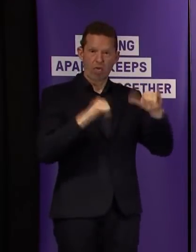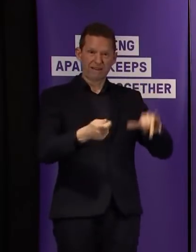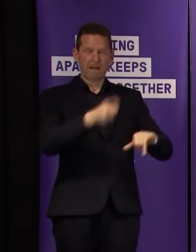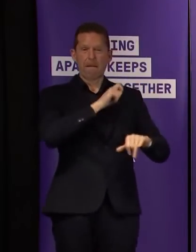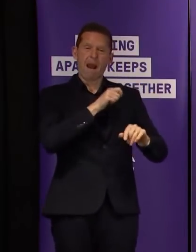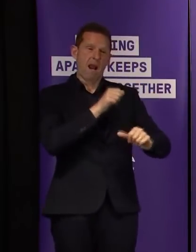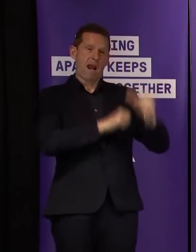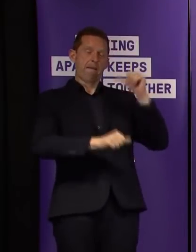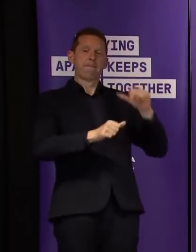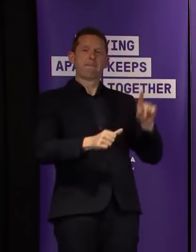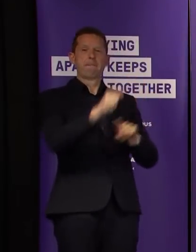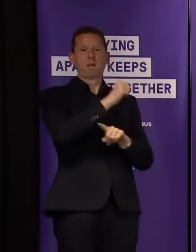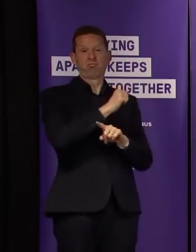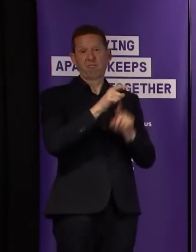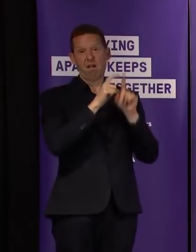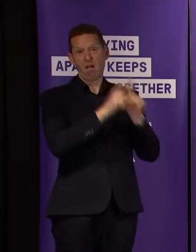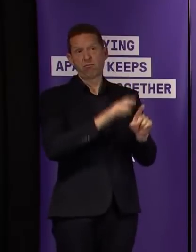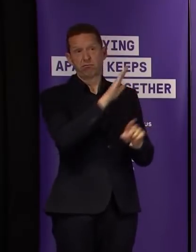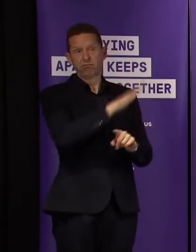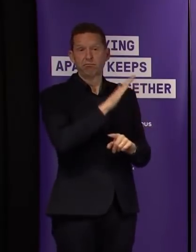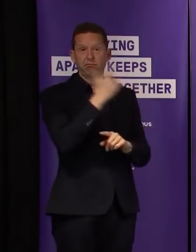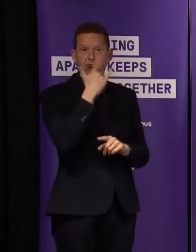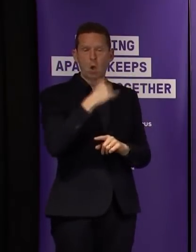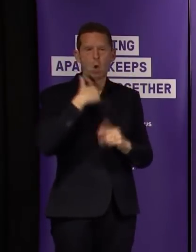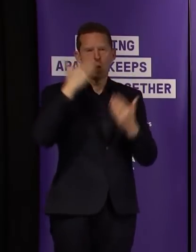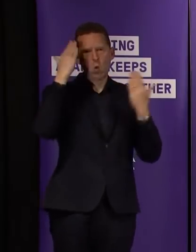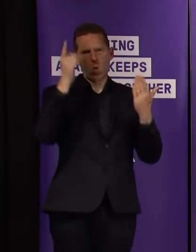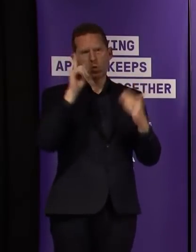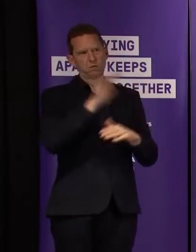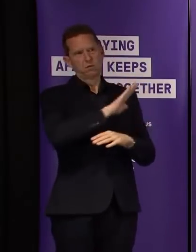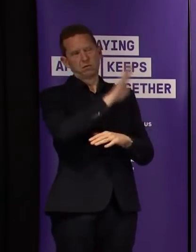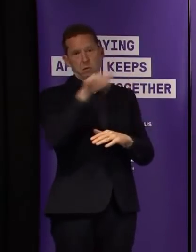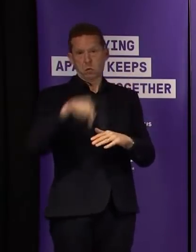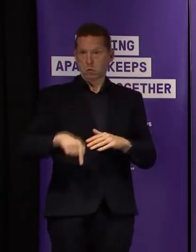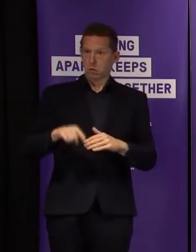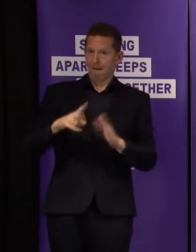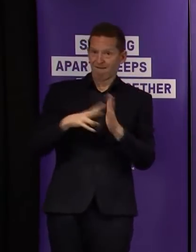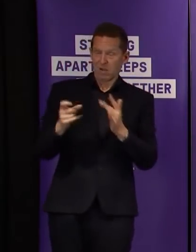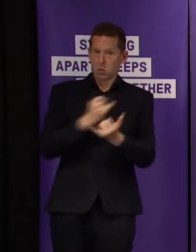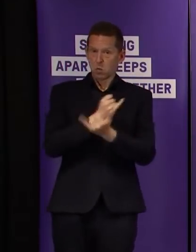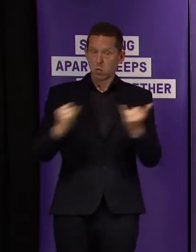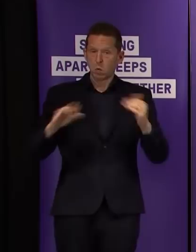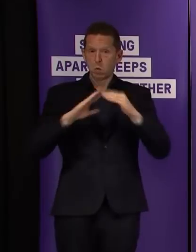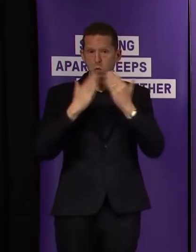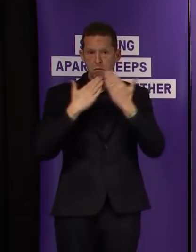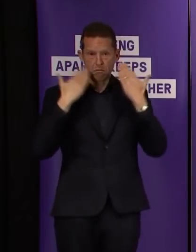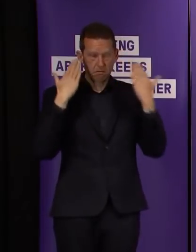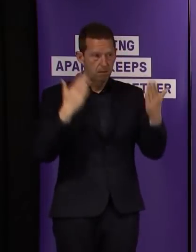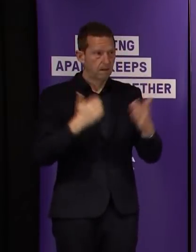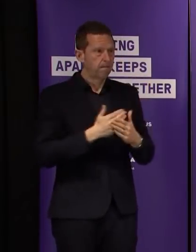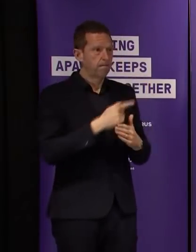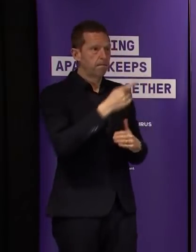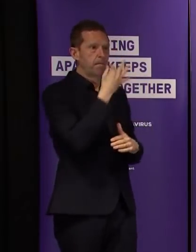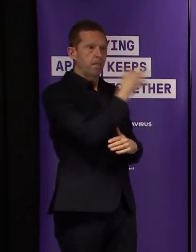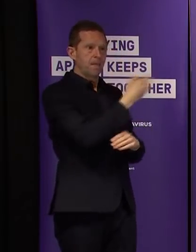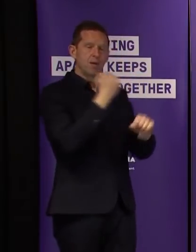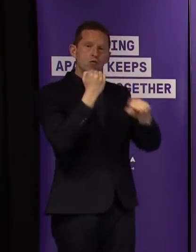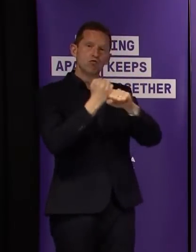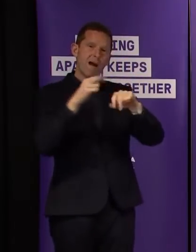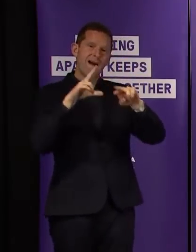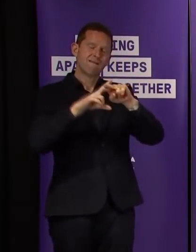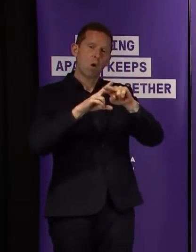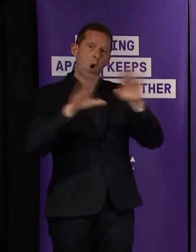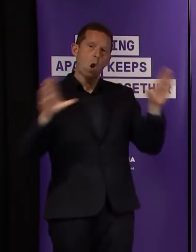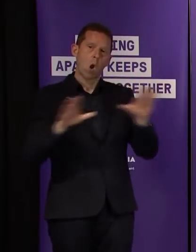those jurisdictions, but I'm not sure what the landscape looks like across the world at the moment. Grand final public holiday is scheduled for